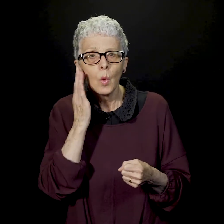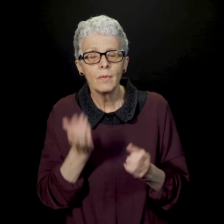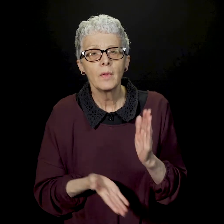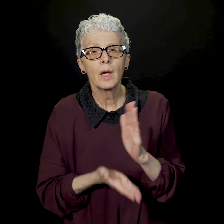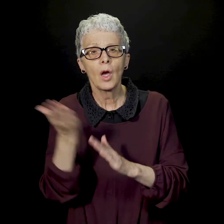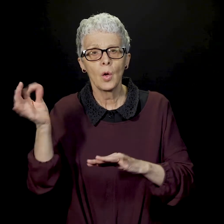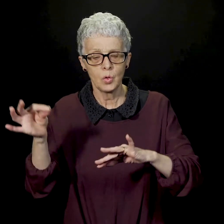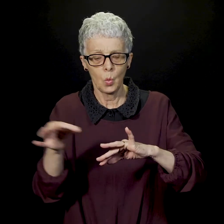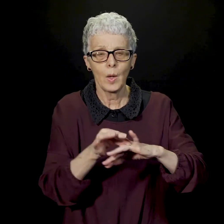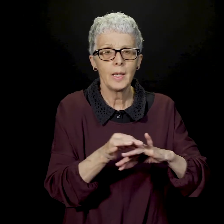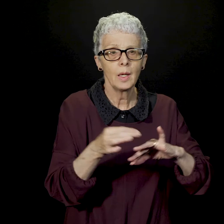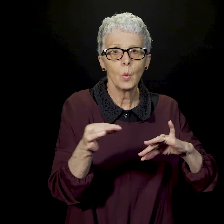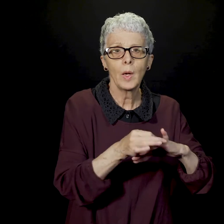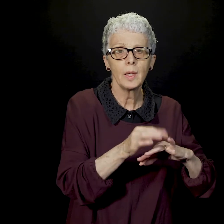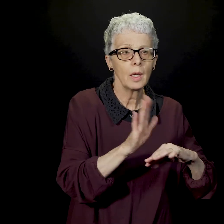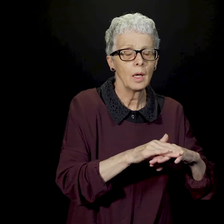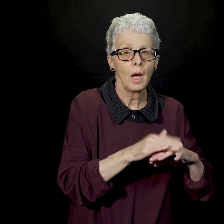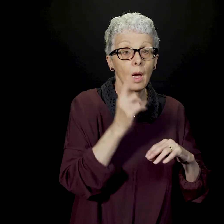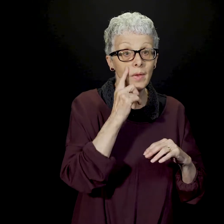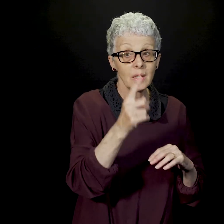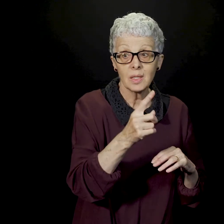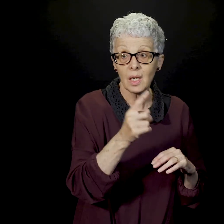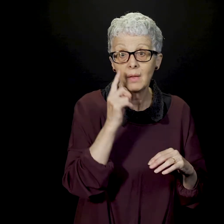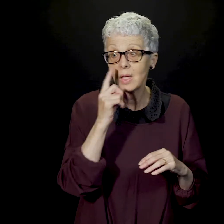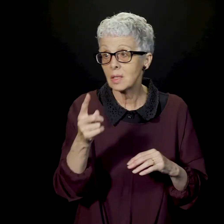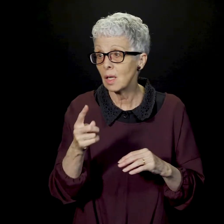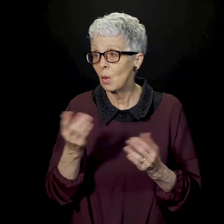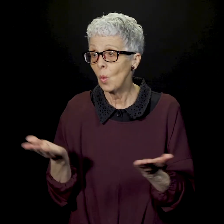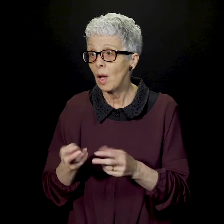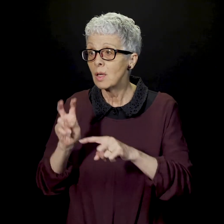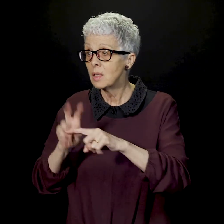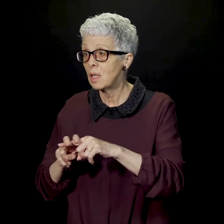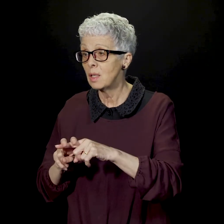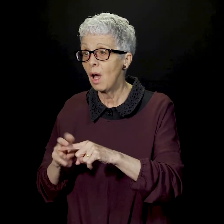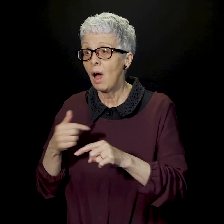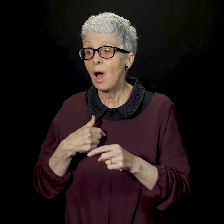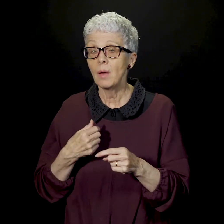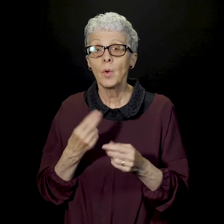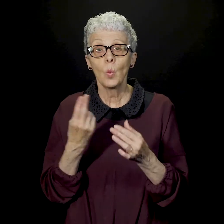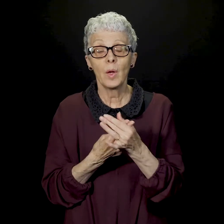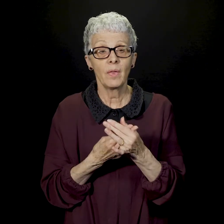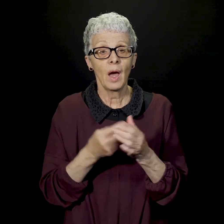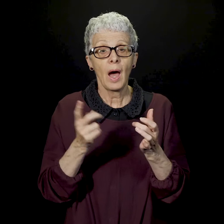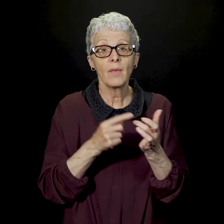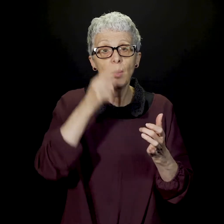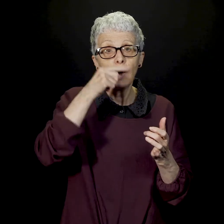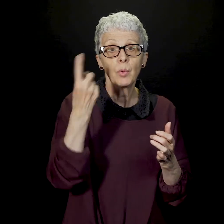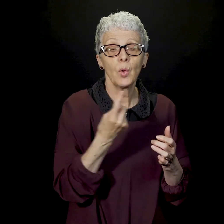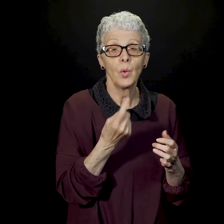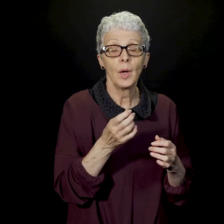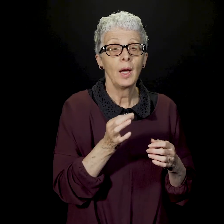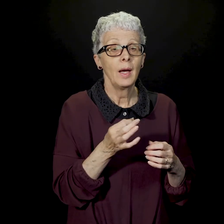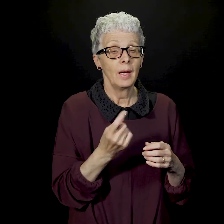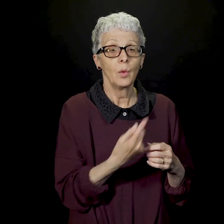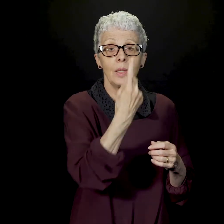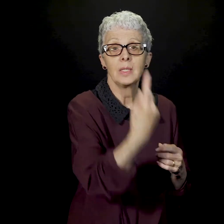random leftover singles table and they look around like, I don't know anyone again. Actually, in the midst of that kind of disgust and confusion, they're saying a big yes